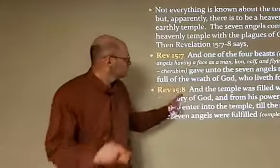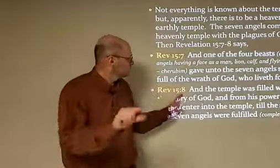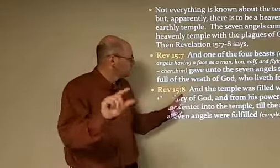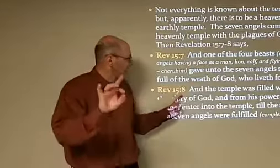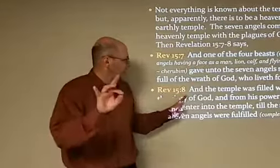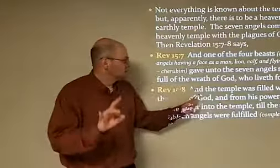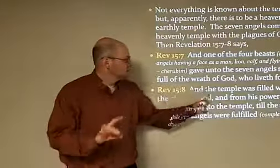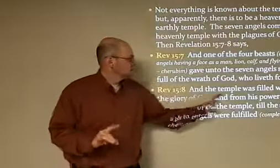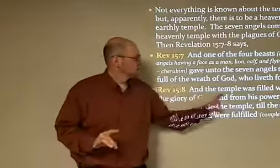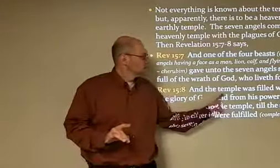Verse 8.